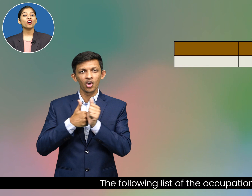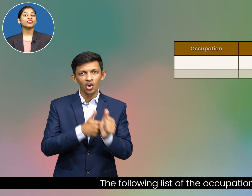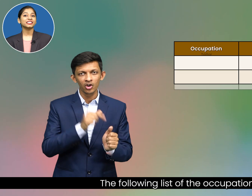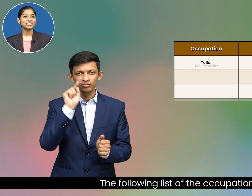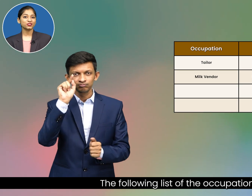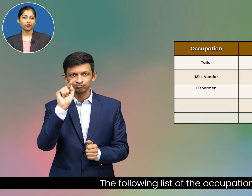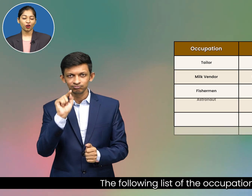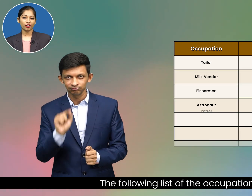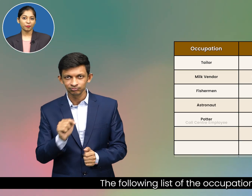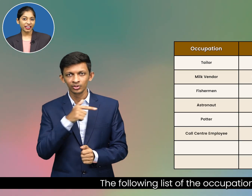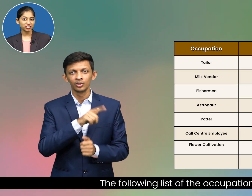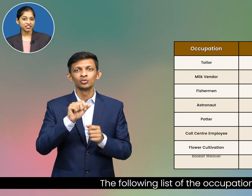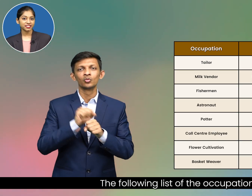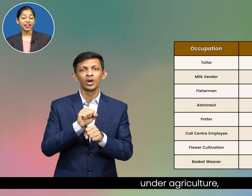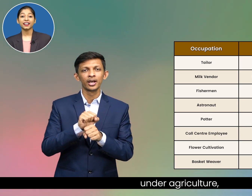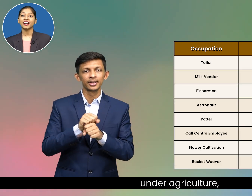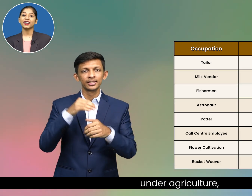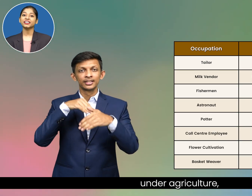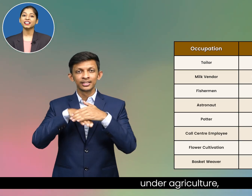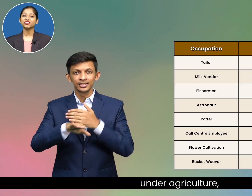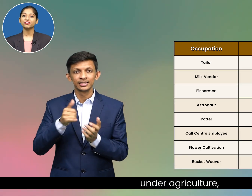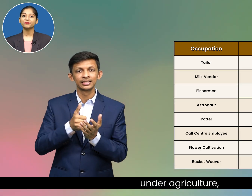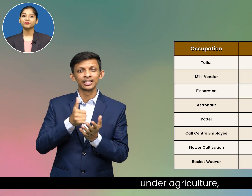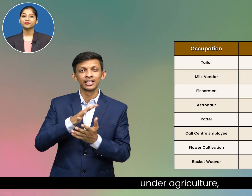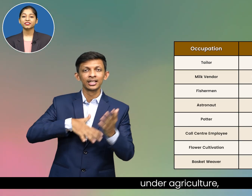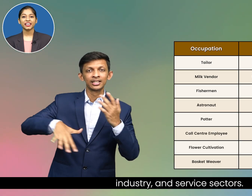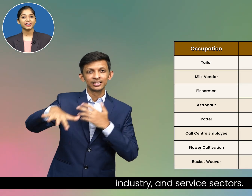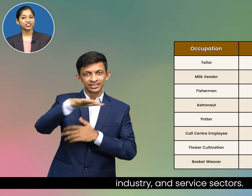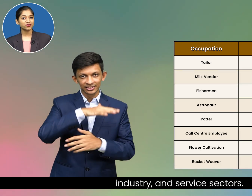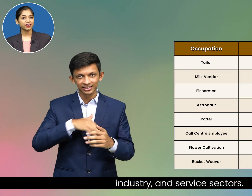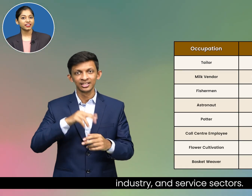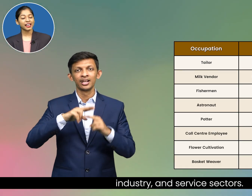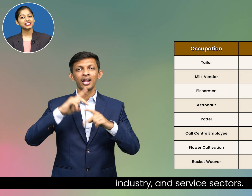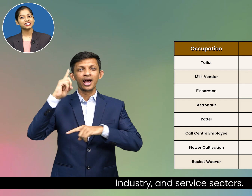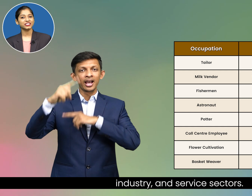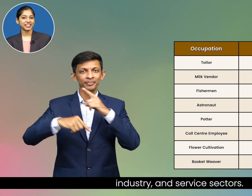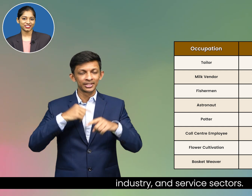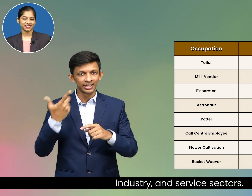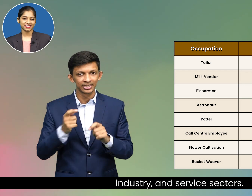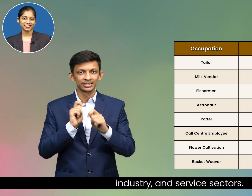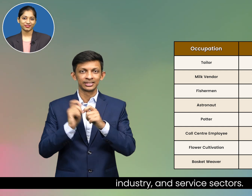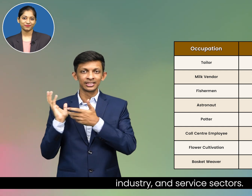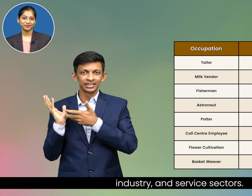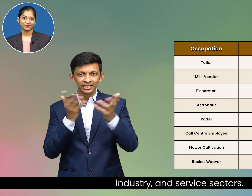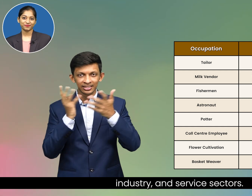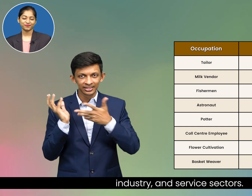The following list of the occupations under agriculture, industry, and service